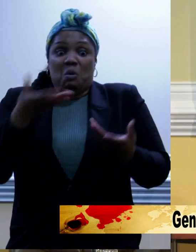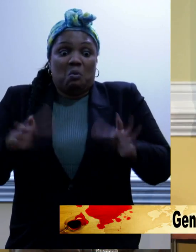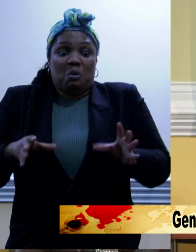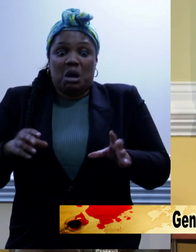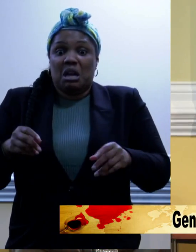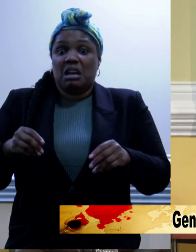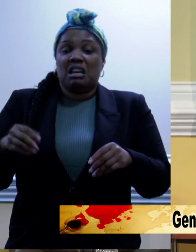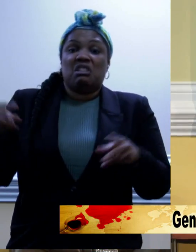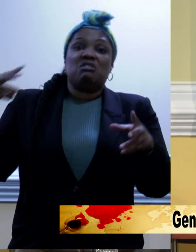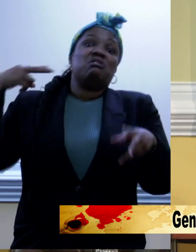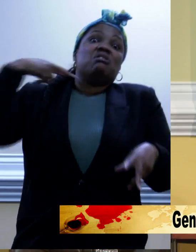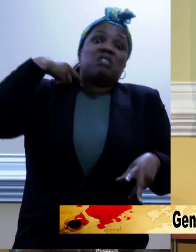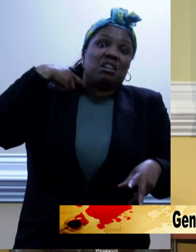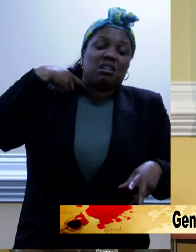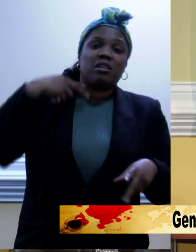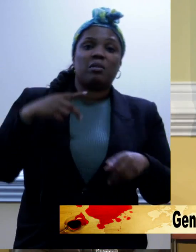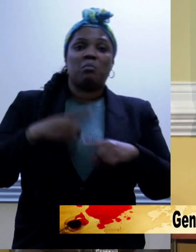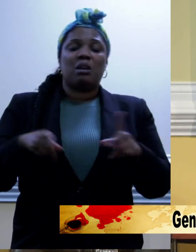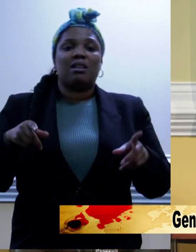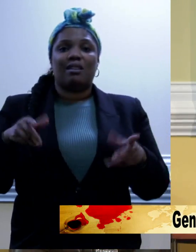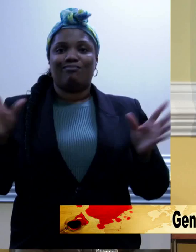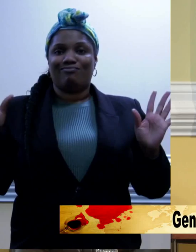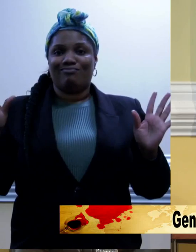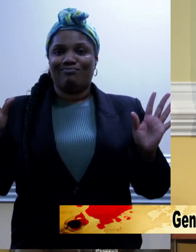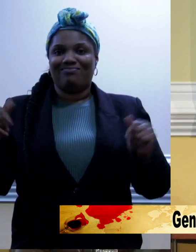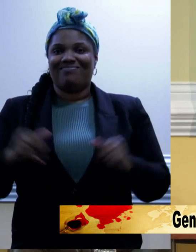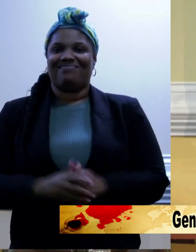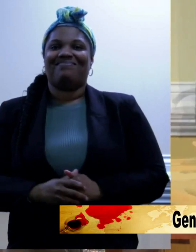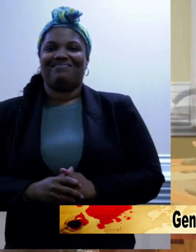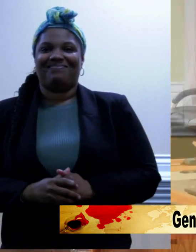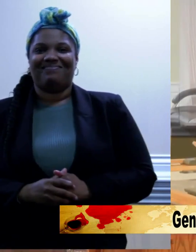is. Sodomite, but they ain't going to go there. Go ahead and read.